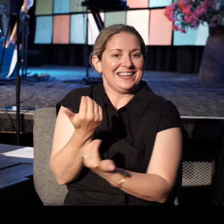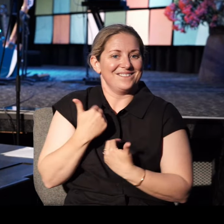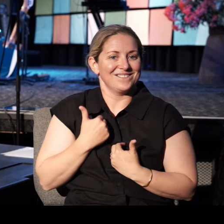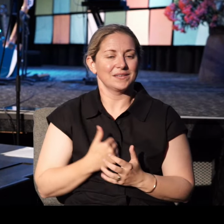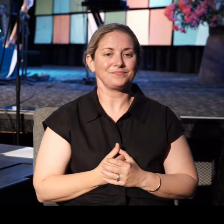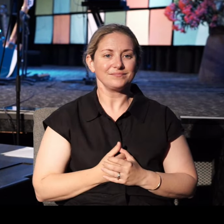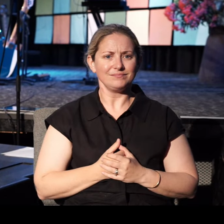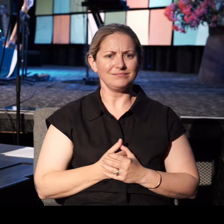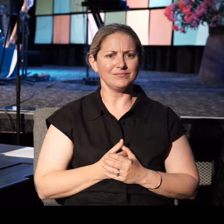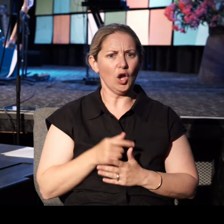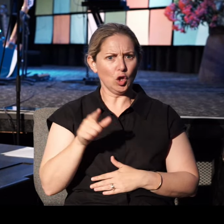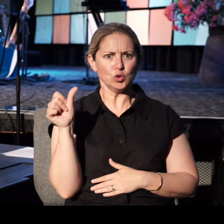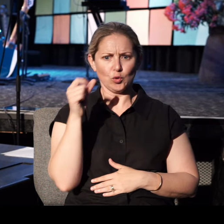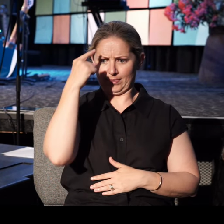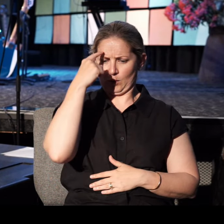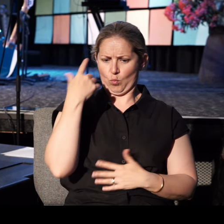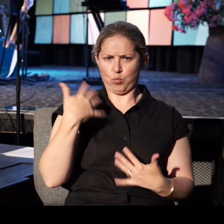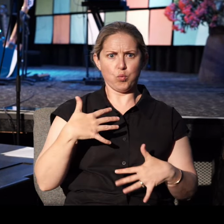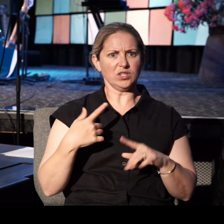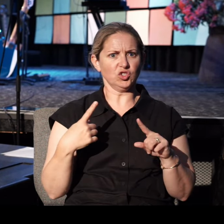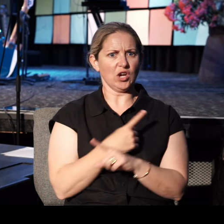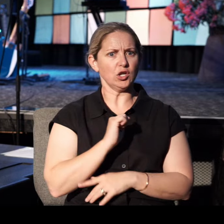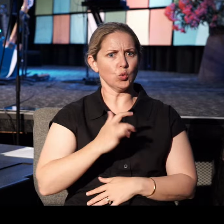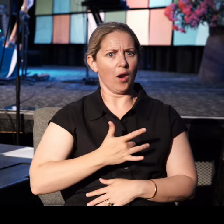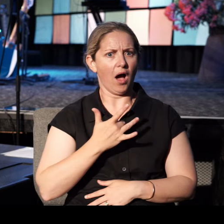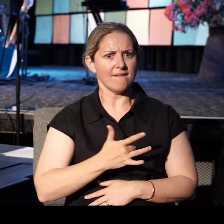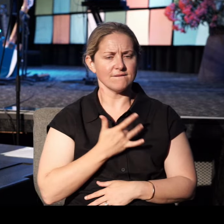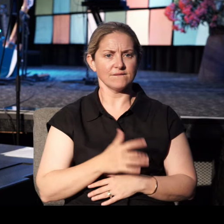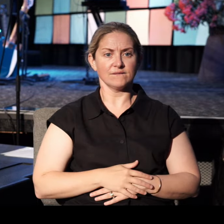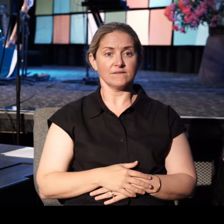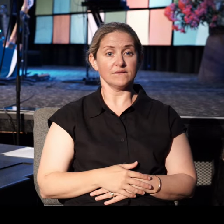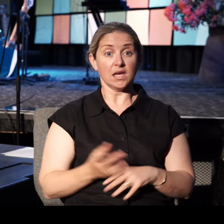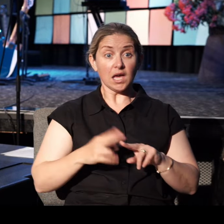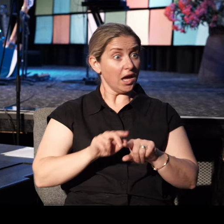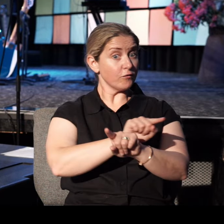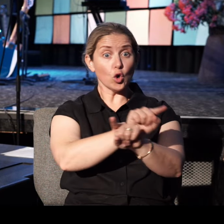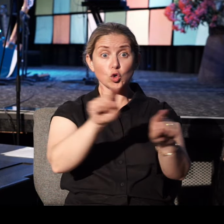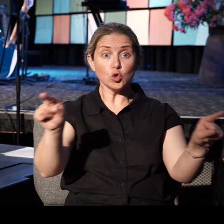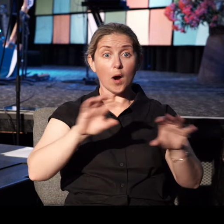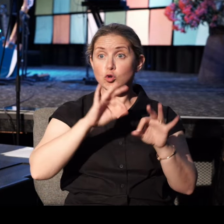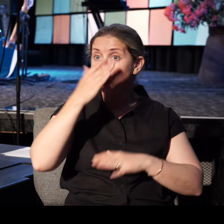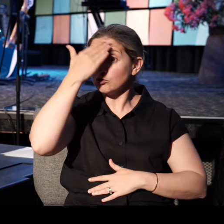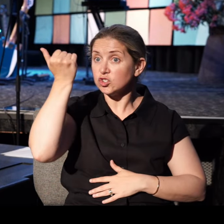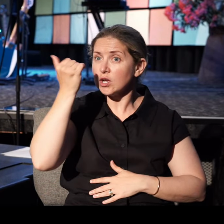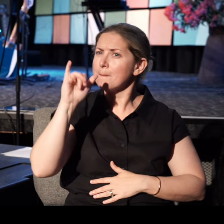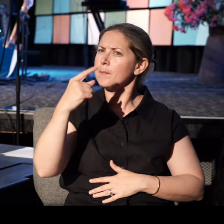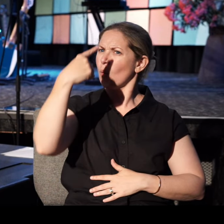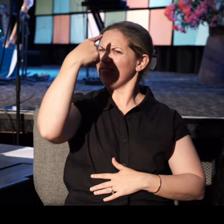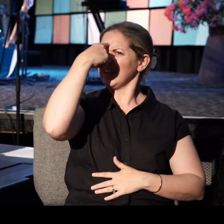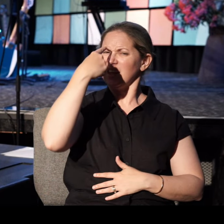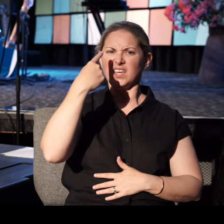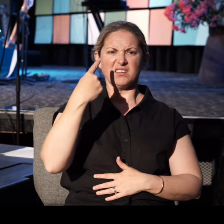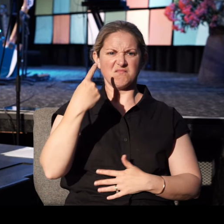this morning who is looking to Christ, not your own merits, looking outside of yourself to be putting your faith in Jesus as